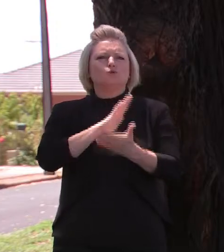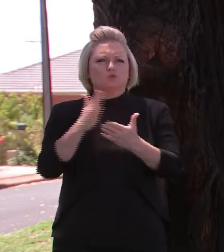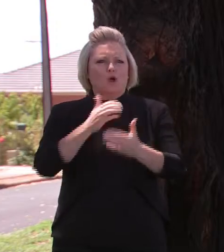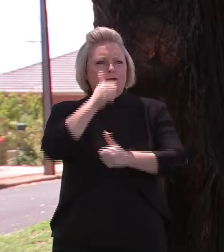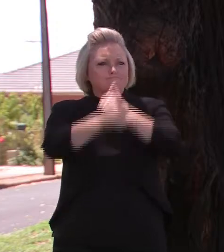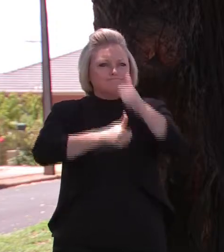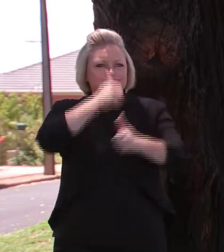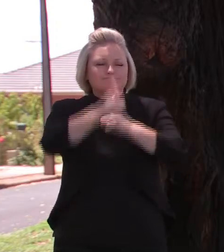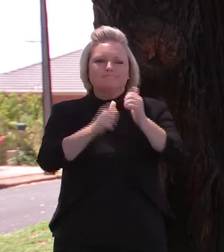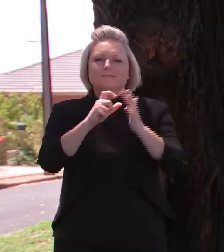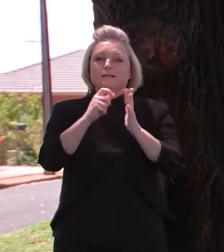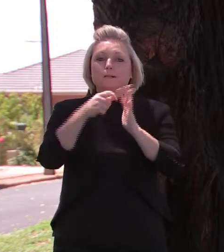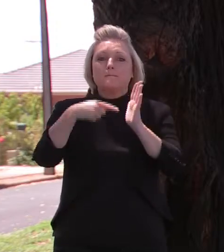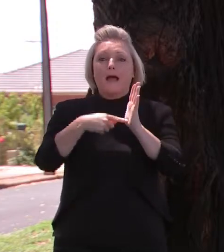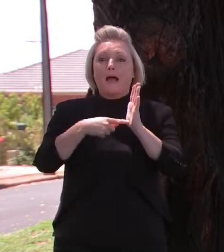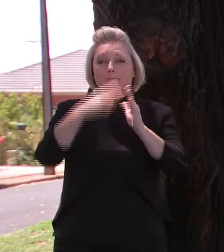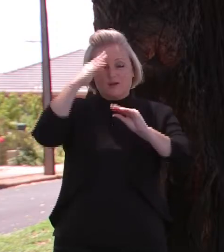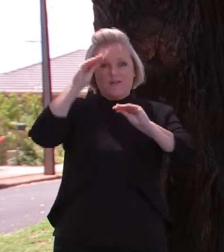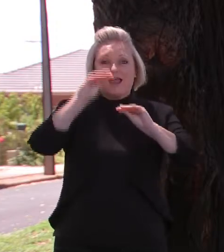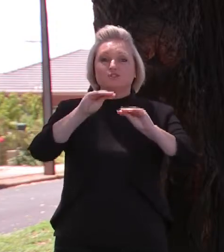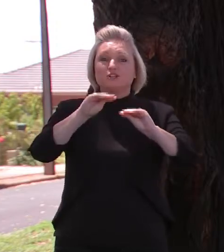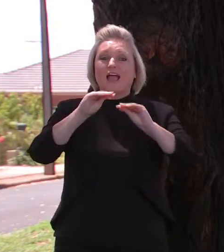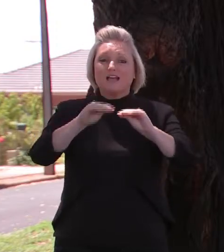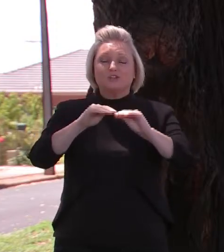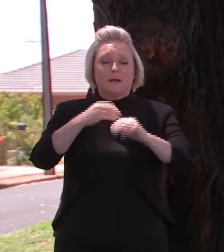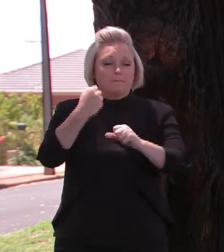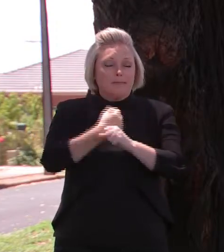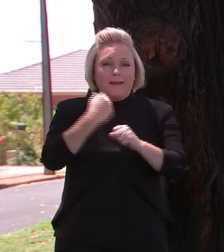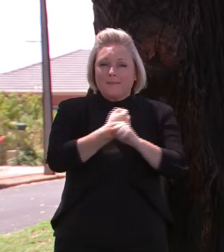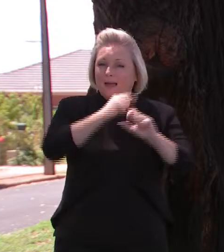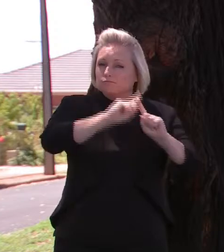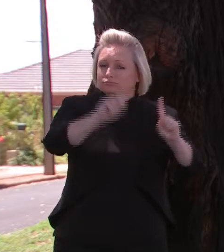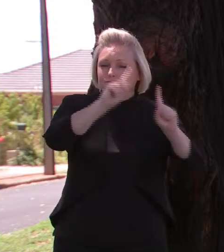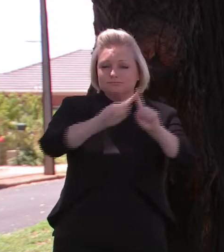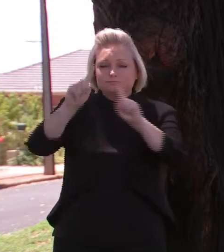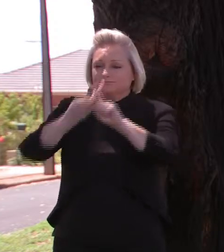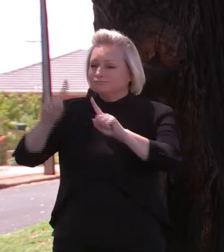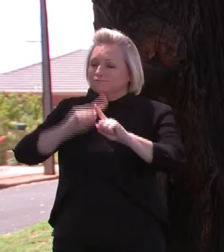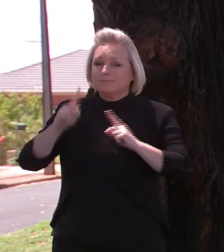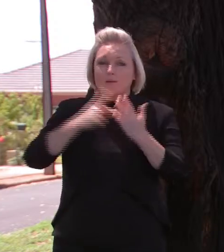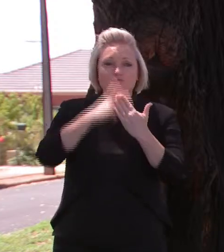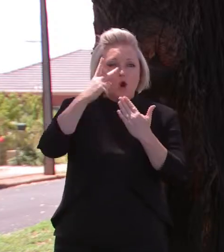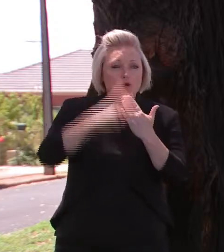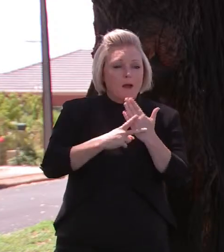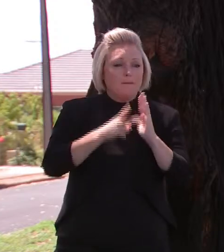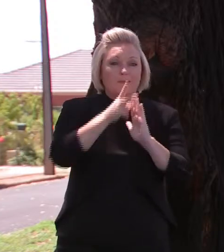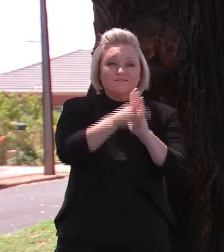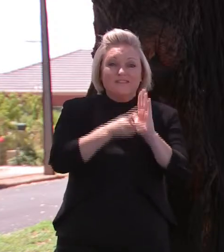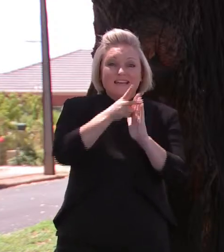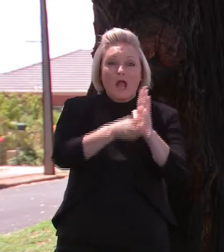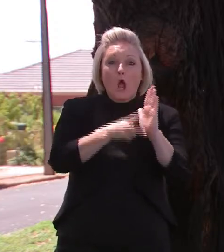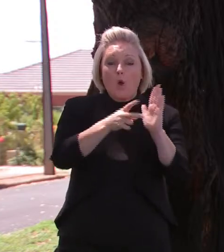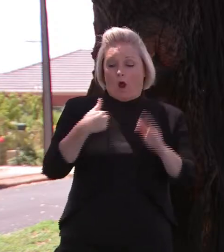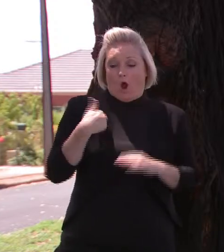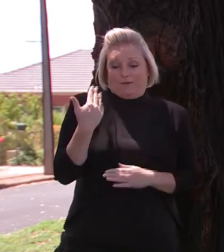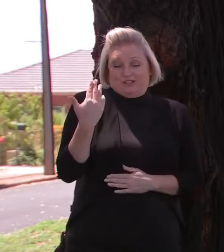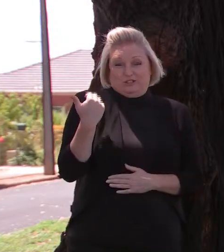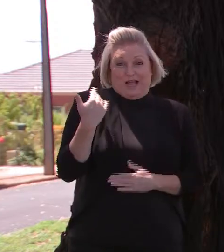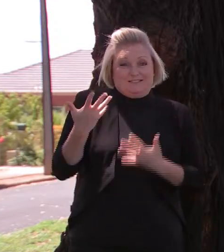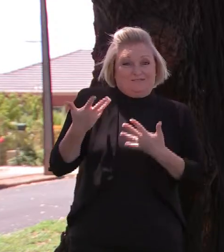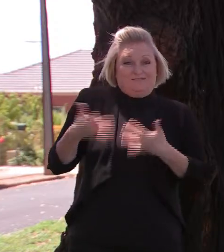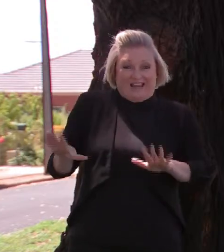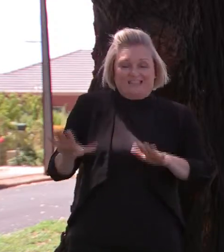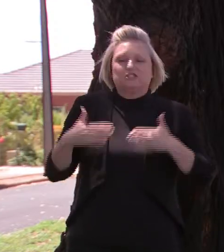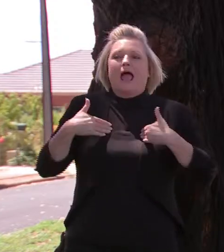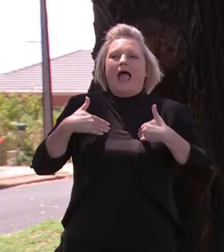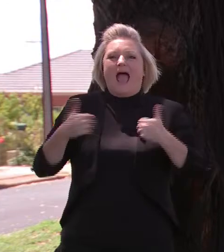who have developed an incredible array of fantastic facilities, videos. I've just done the health hustle. Well, actually, I